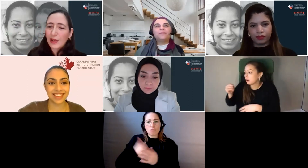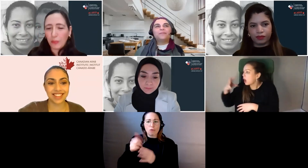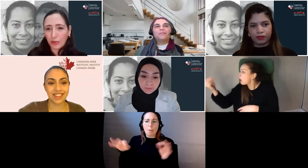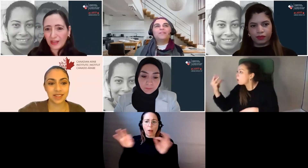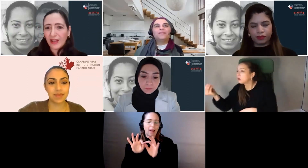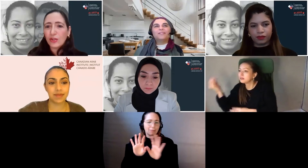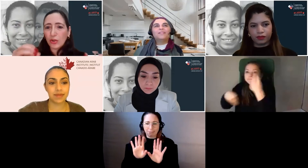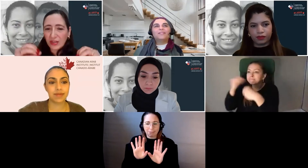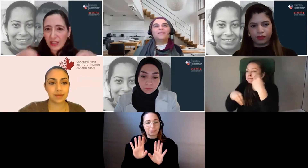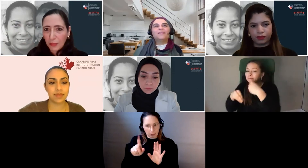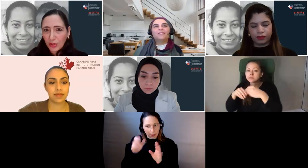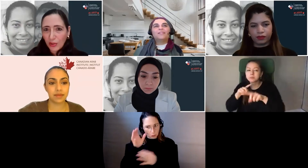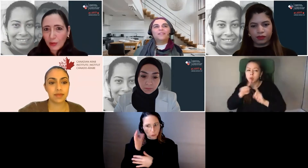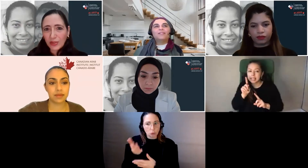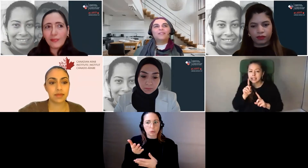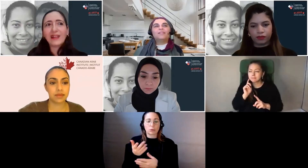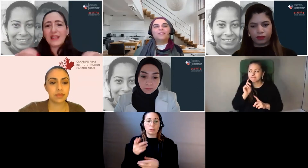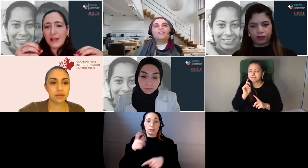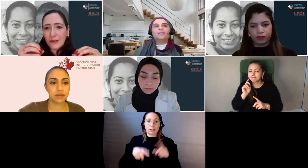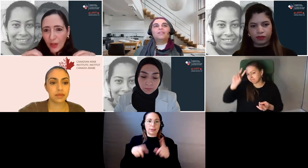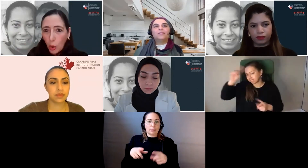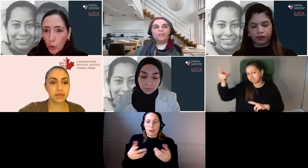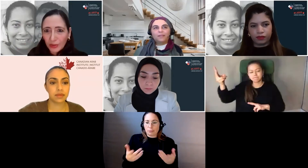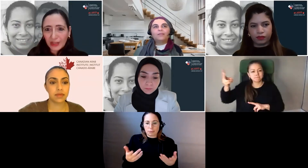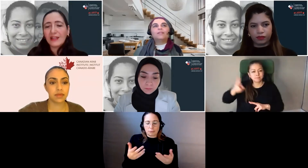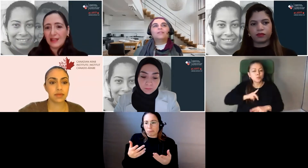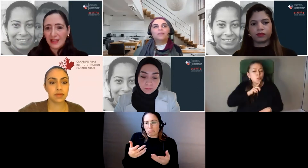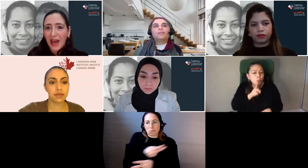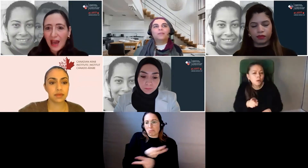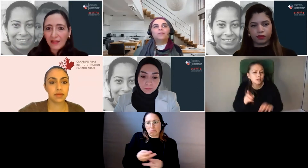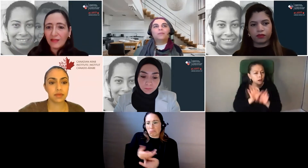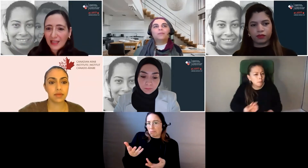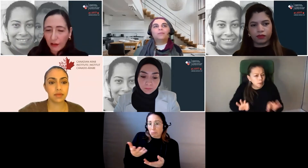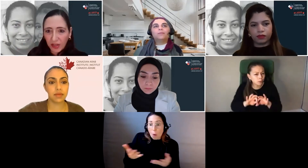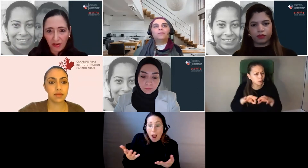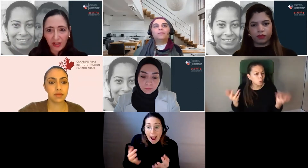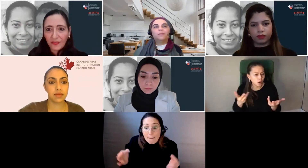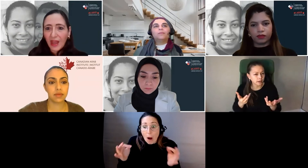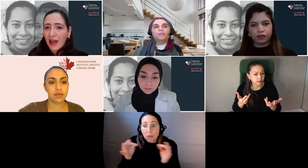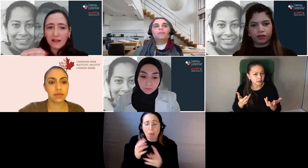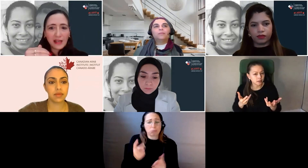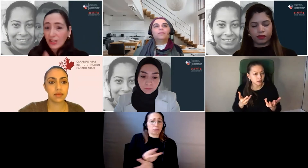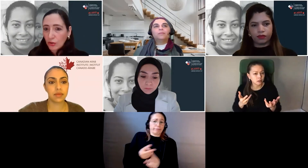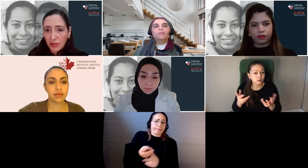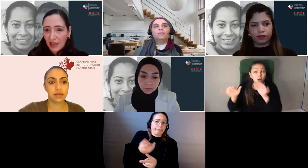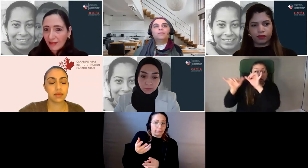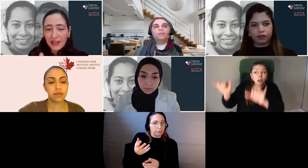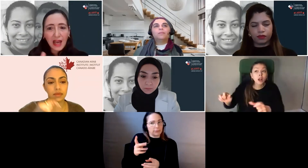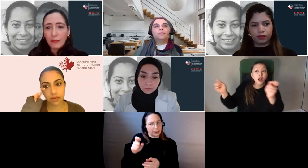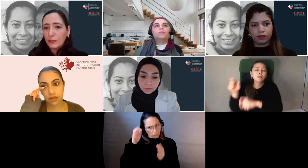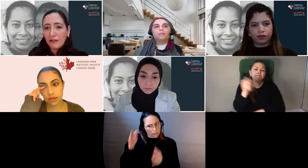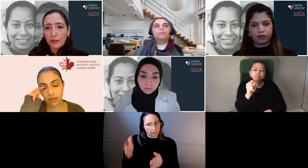is really important. So take personal responsibility, own that self-care, and start